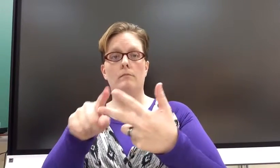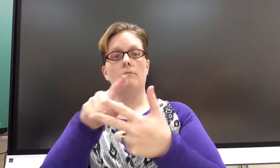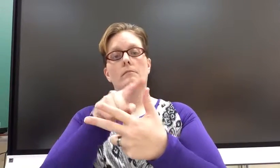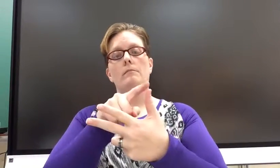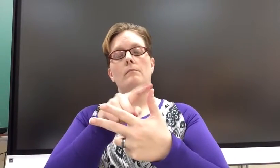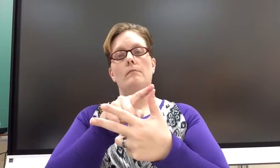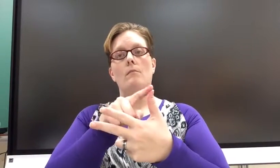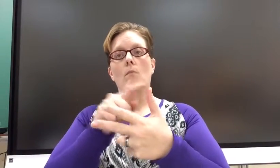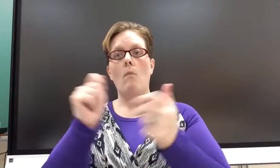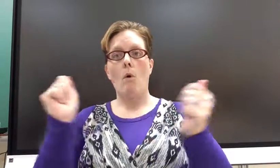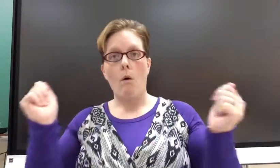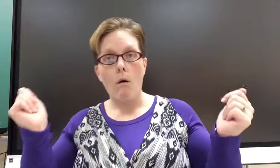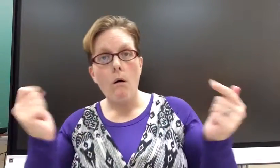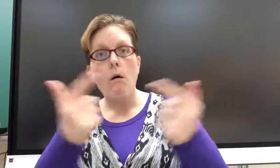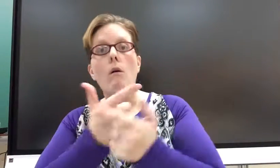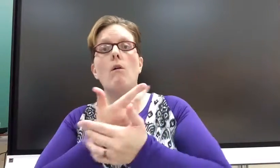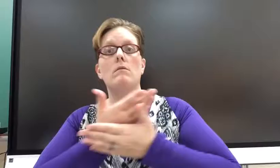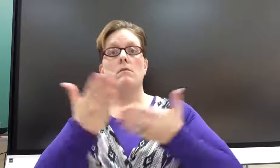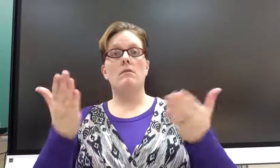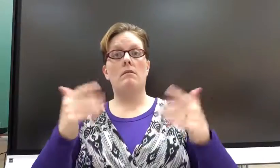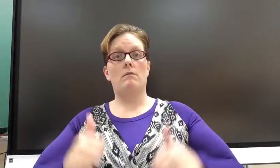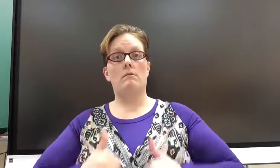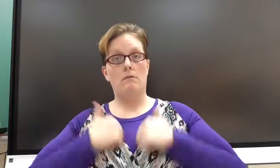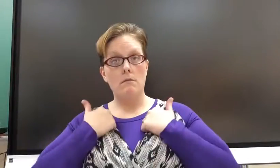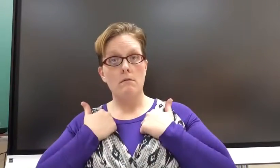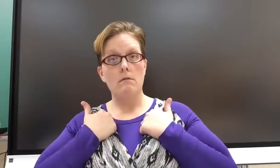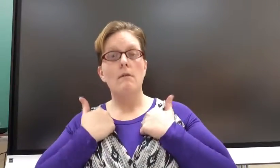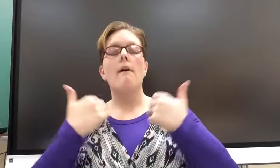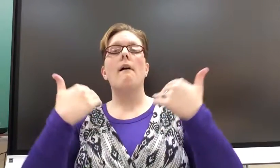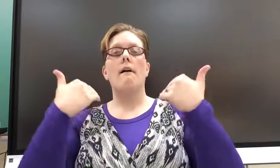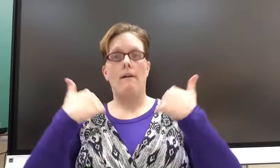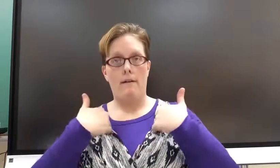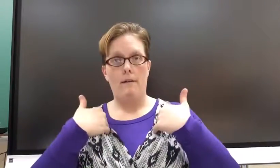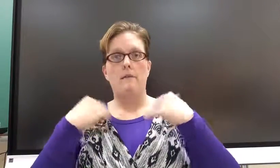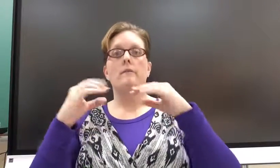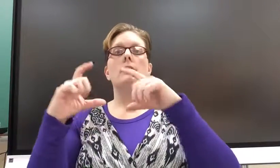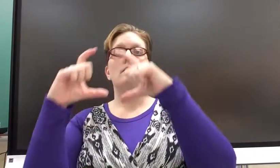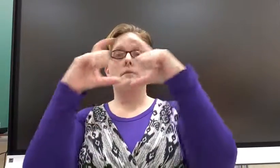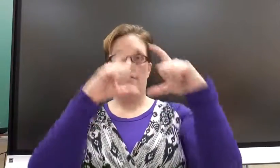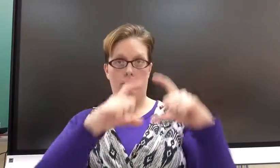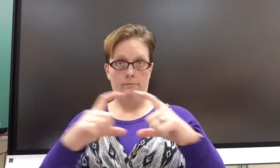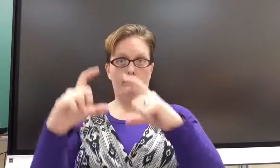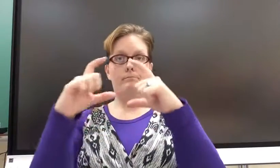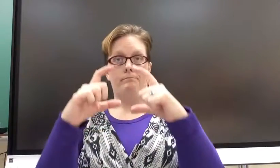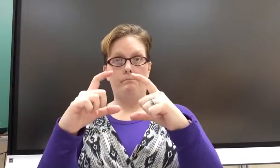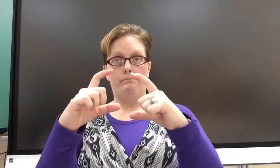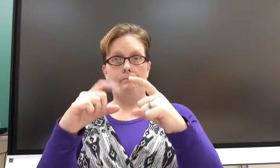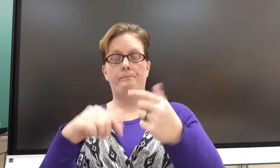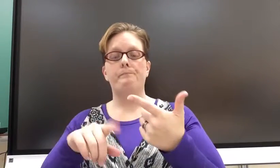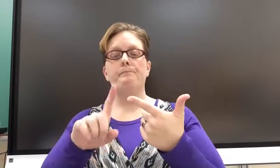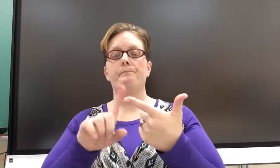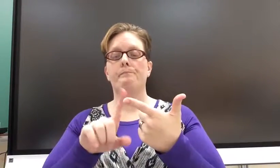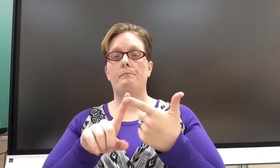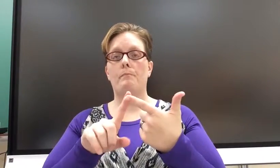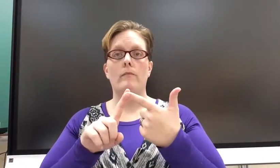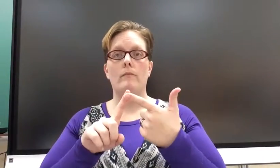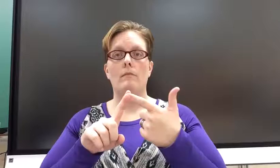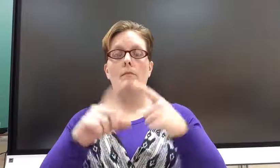There are 3 things involved. Number 1, all living things have cells. Number